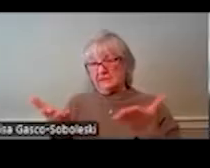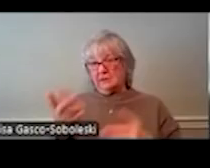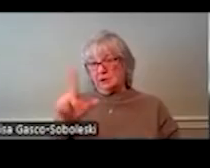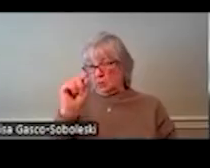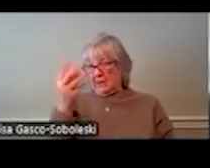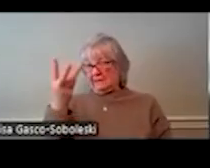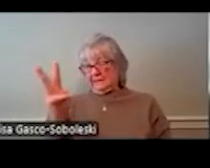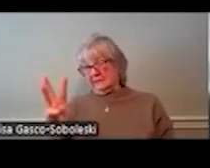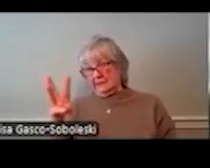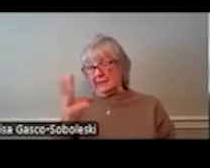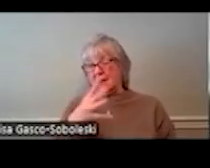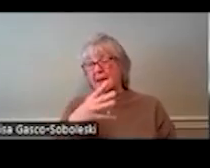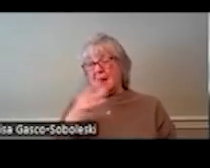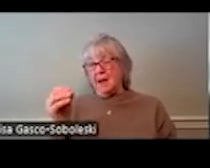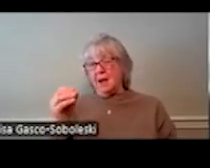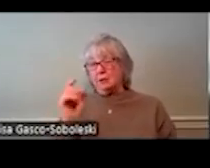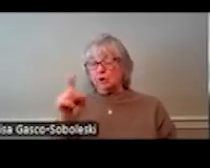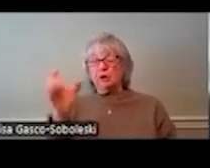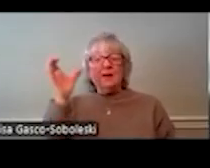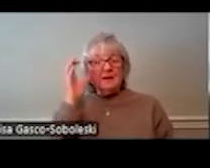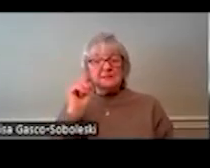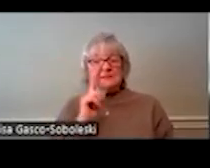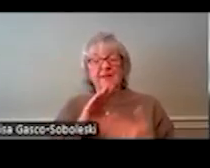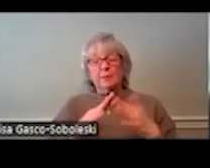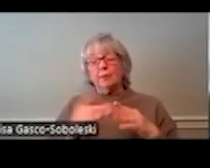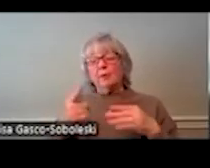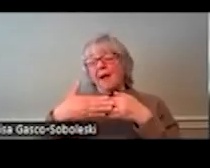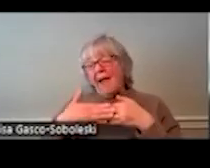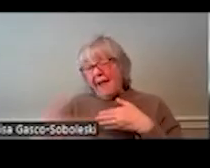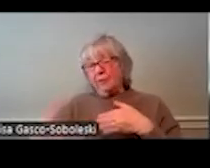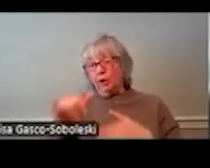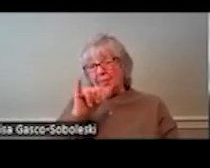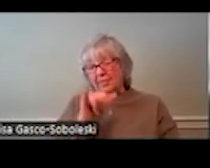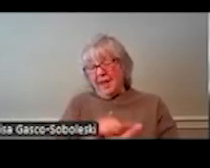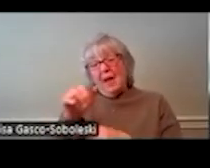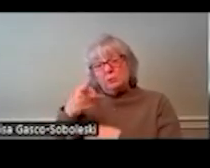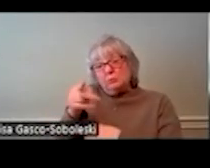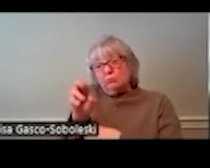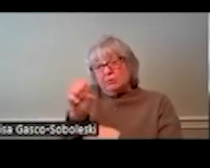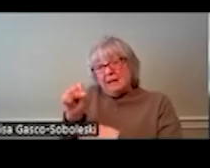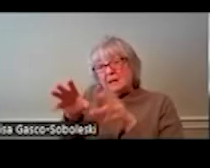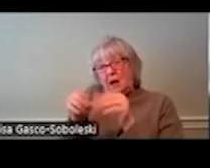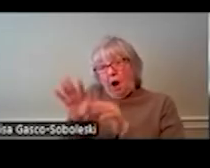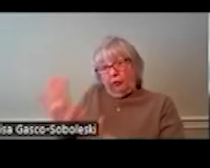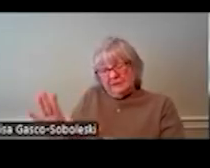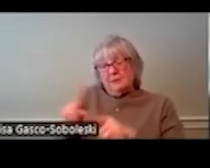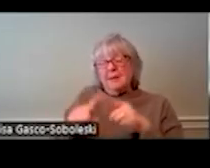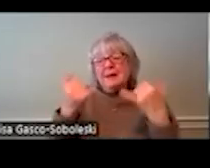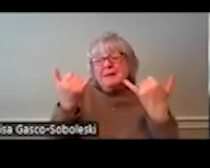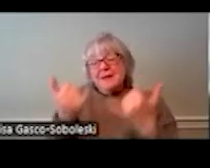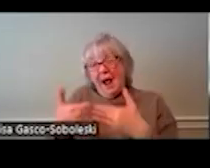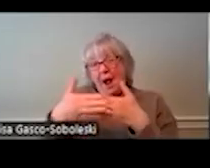about them closing down our services in 2016. Oh, And they had announced that they should have listened to the